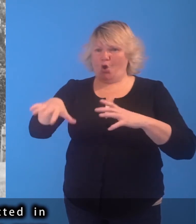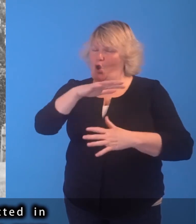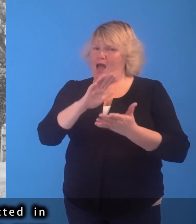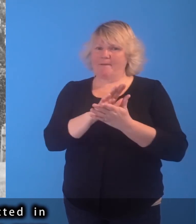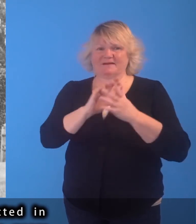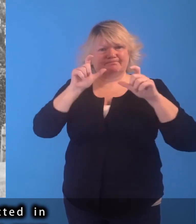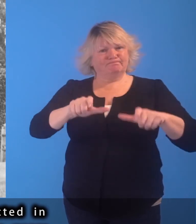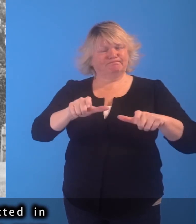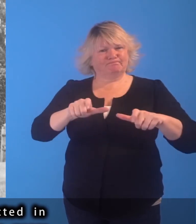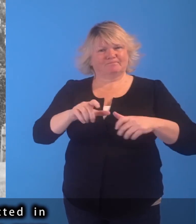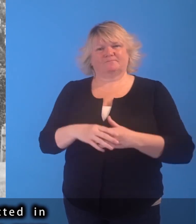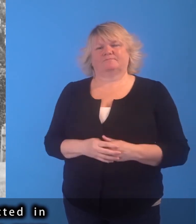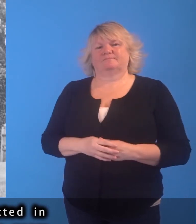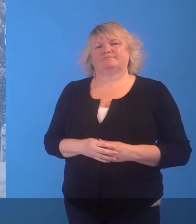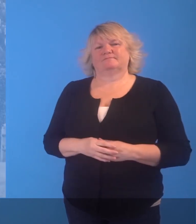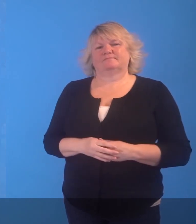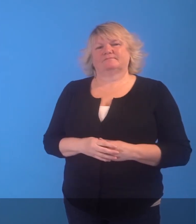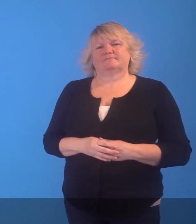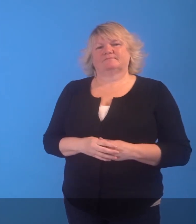holding large books.